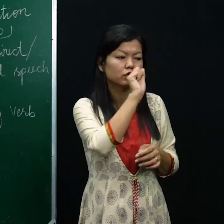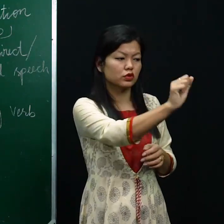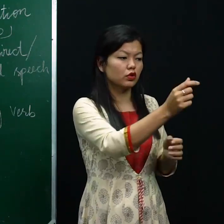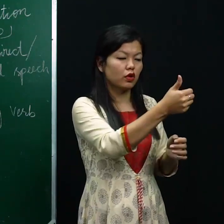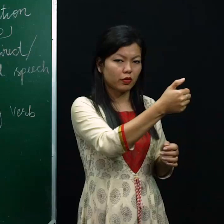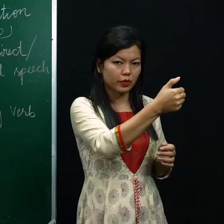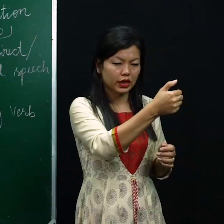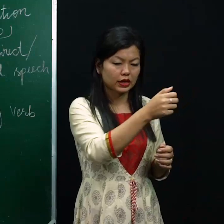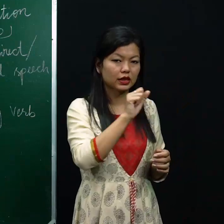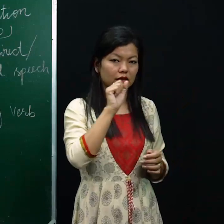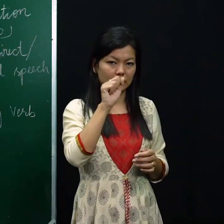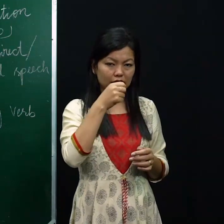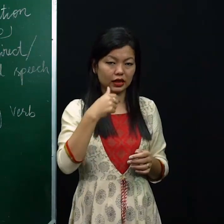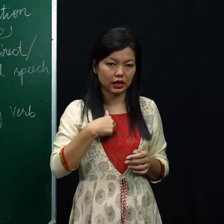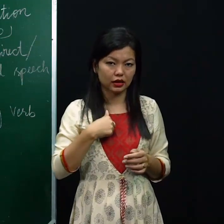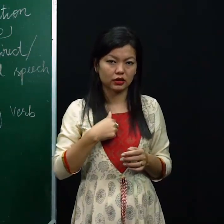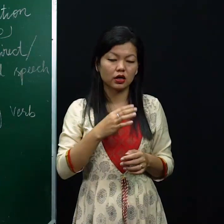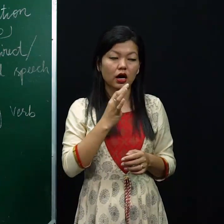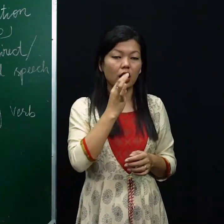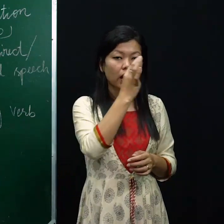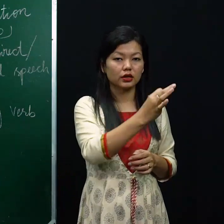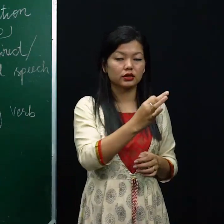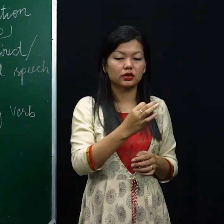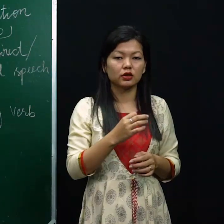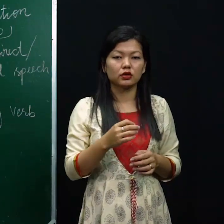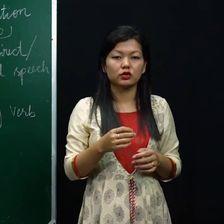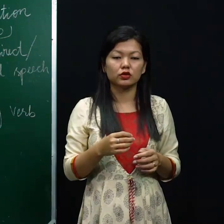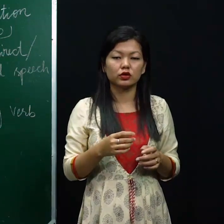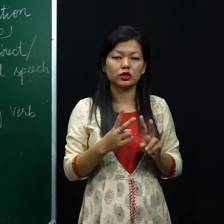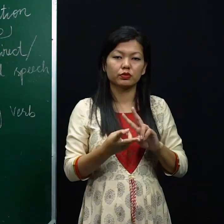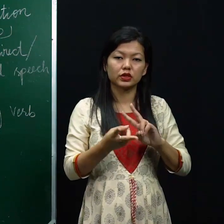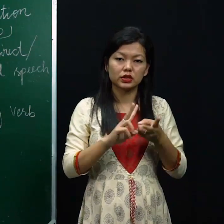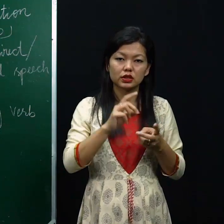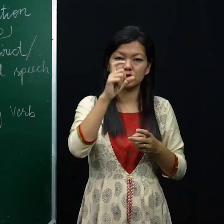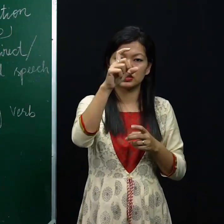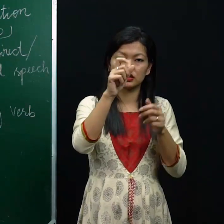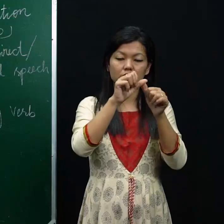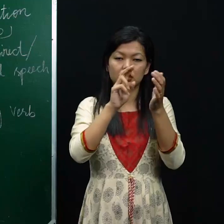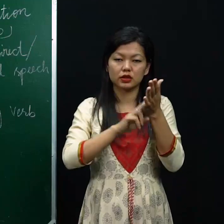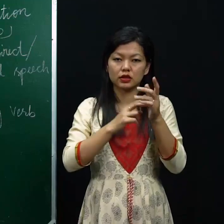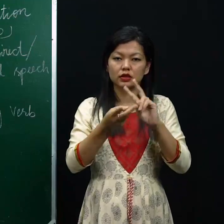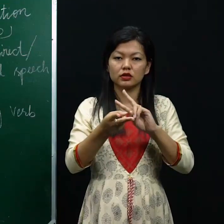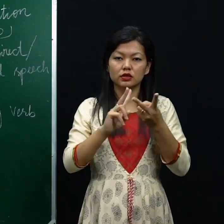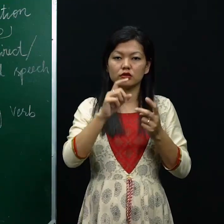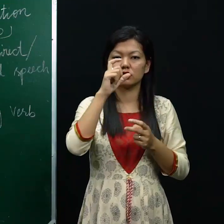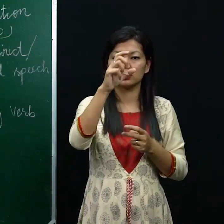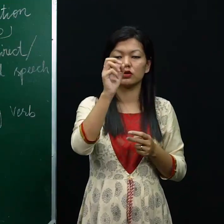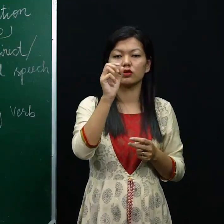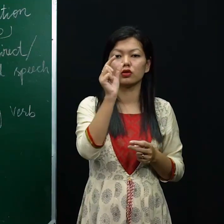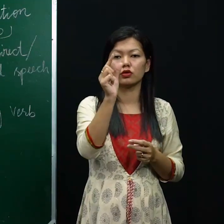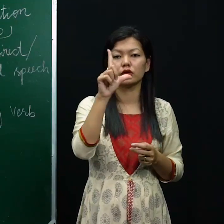changes. Can has been changed into could, and shall will be changed to should. May, might,